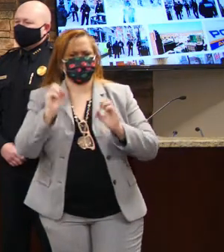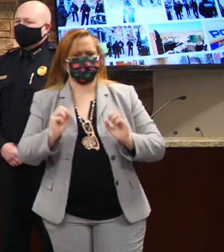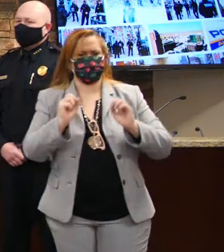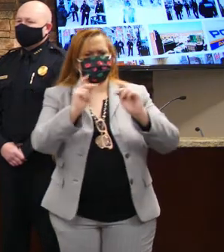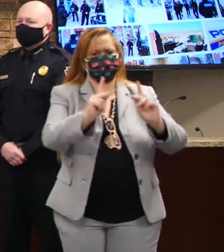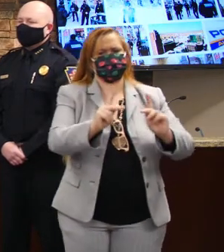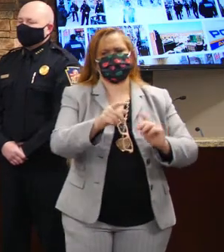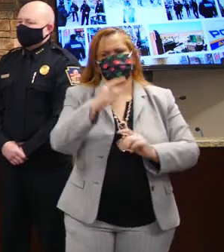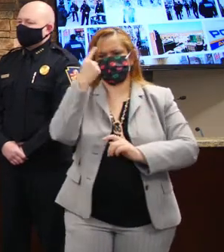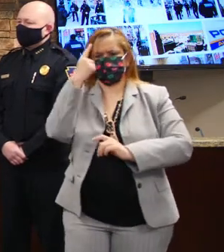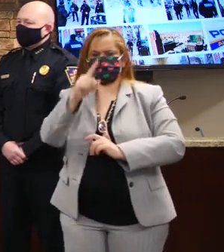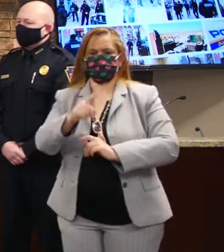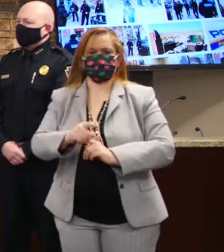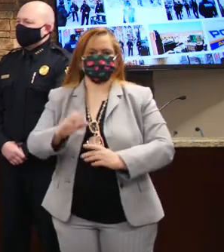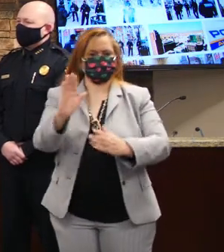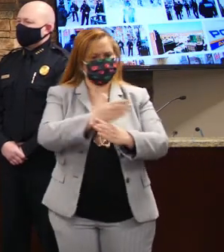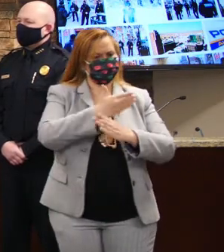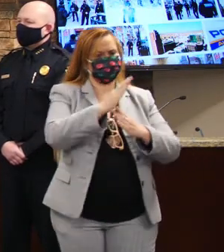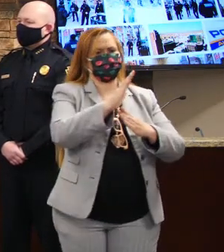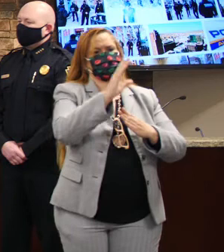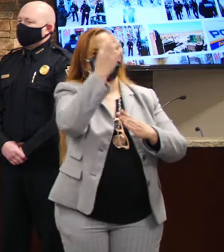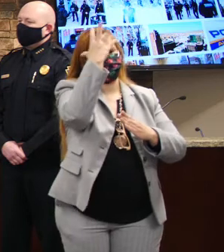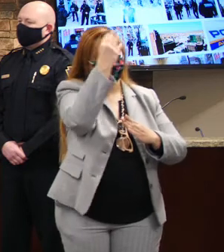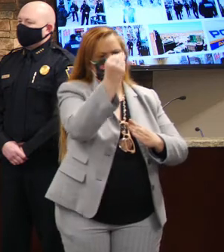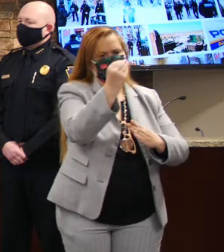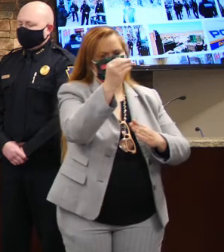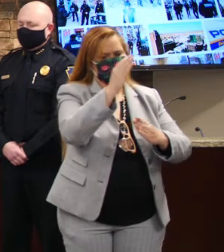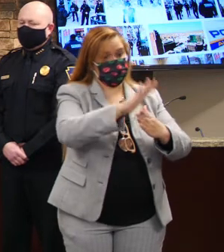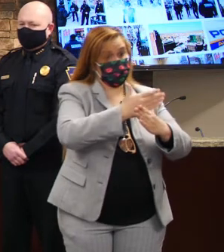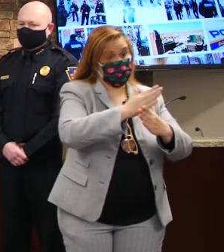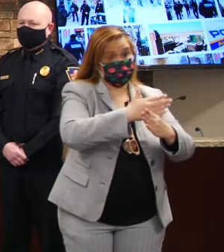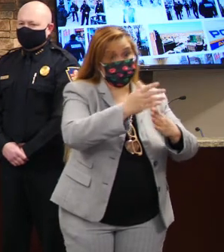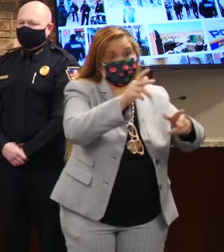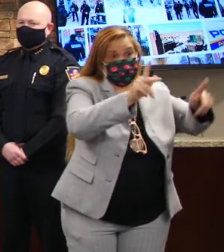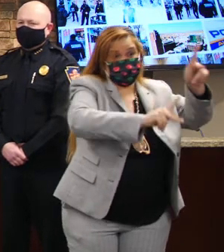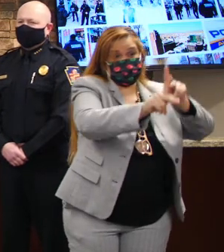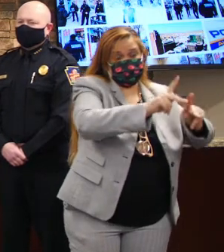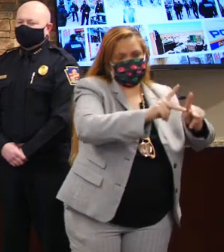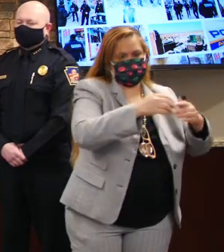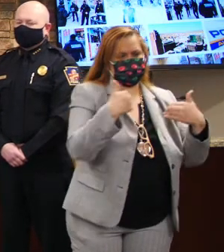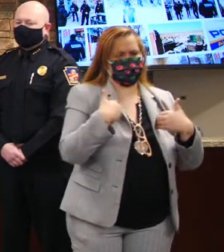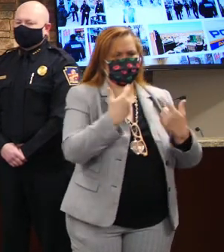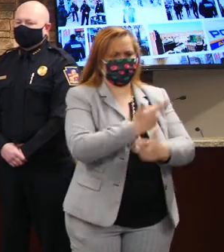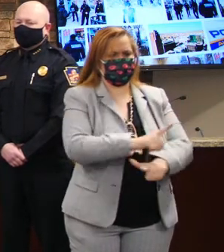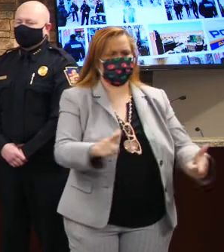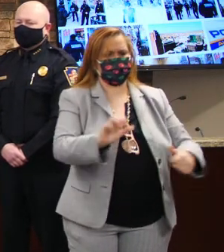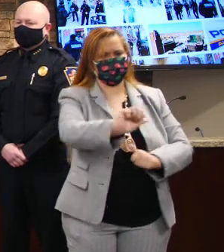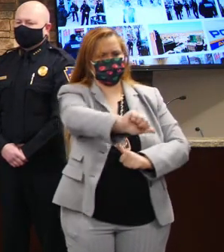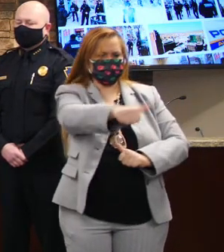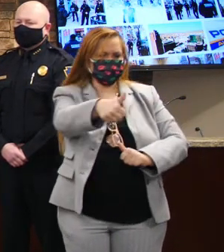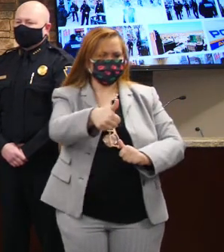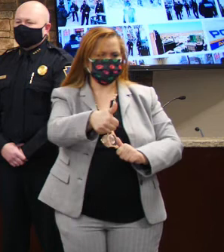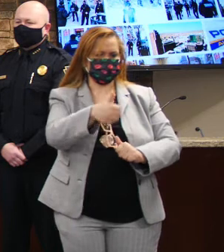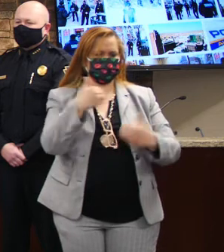and Thursdays. It's going to cover topics to do with what the makeup is of Allentown Police Department. So if you ever have any thoughts